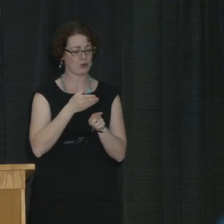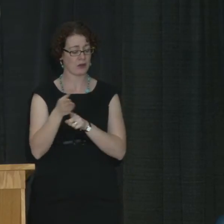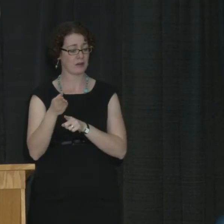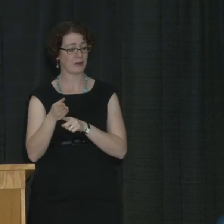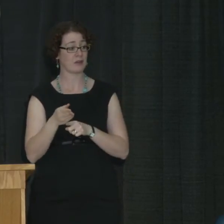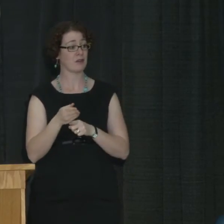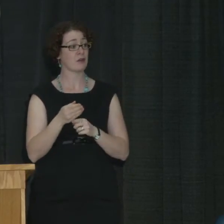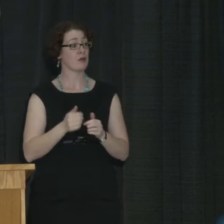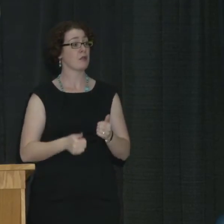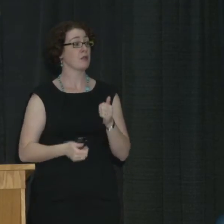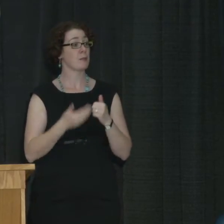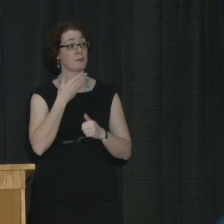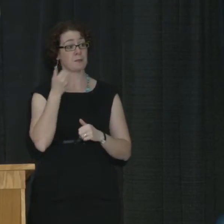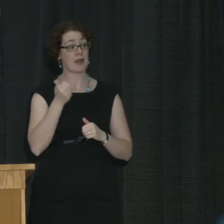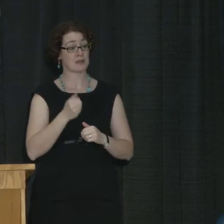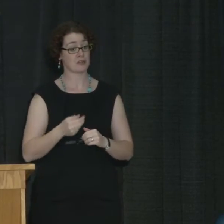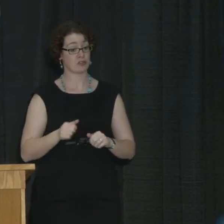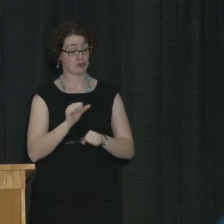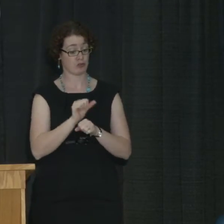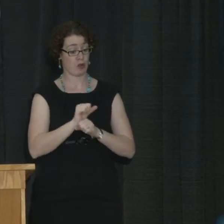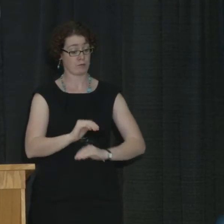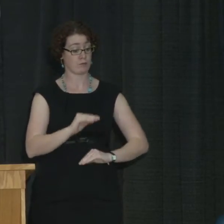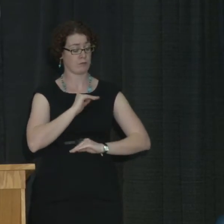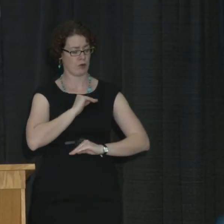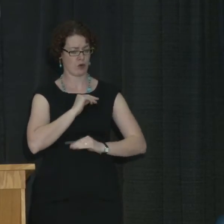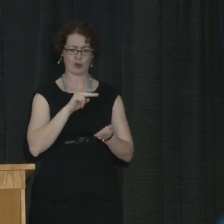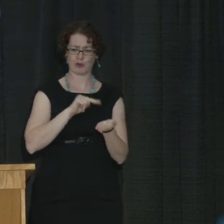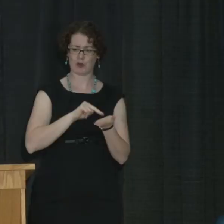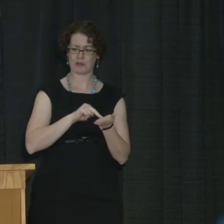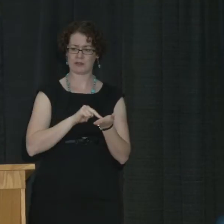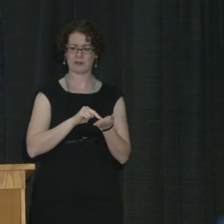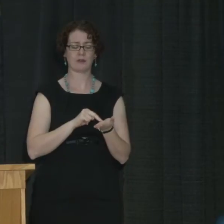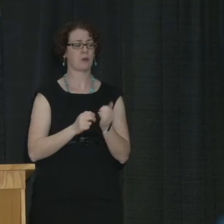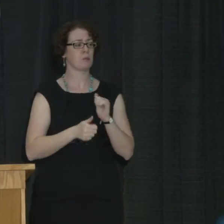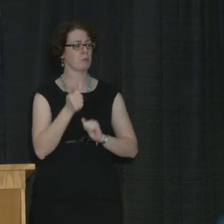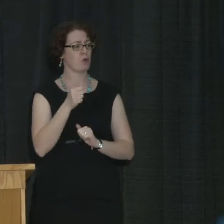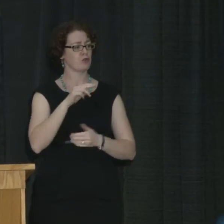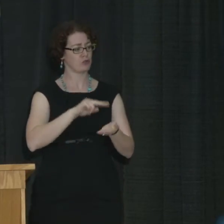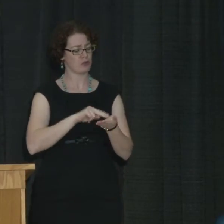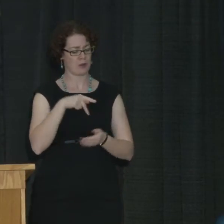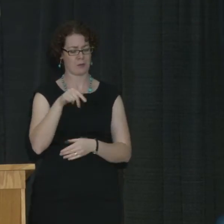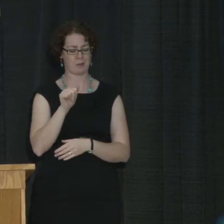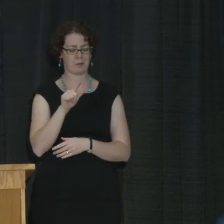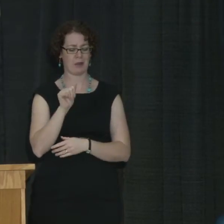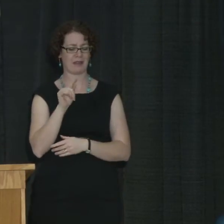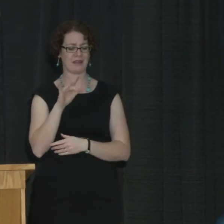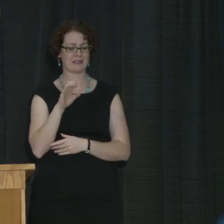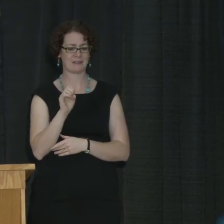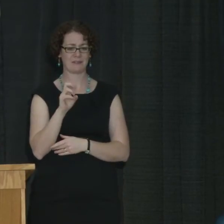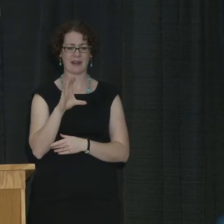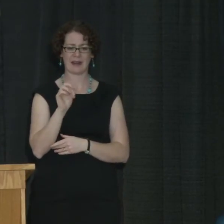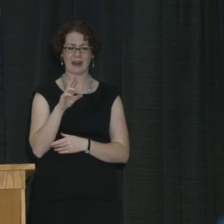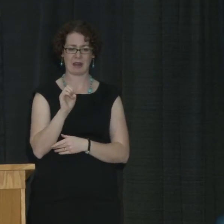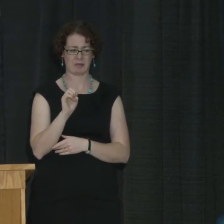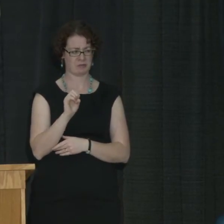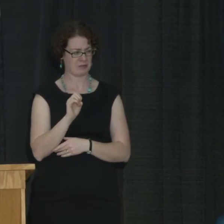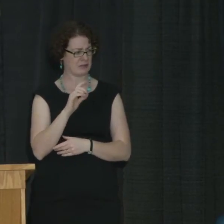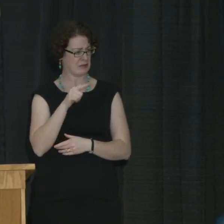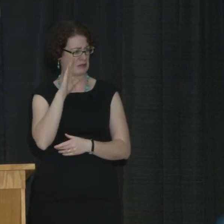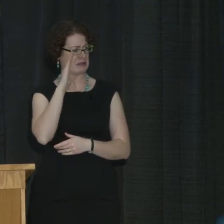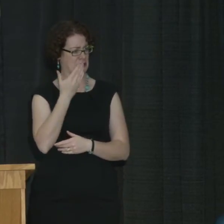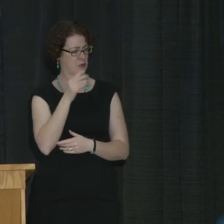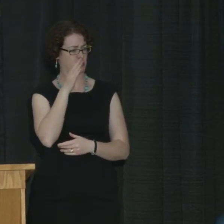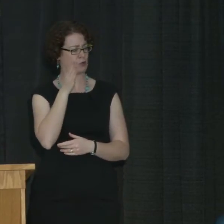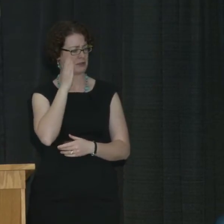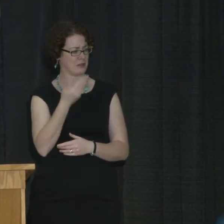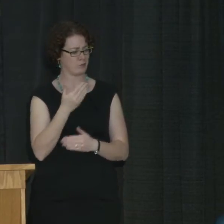job satisfaction were actually nurses, and specifically nurses in palliative care, which doesn't sound like the most uplifting thing in the world, but it